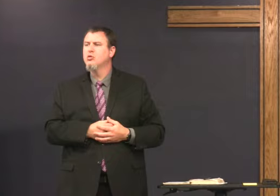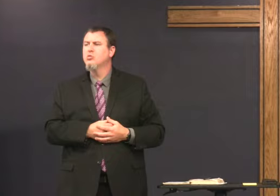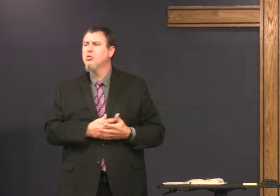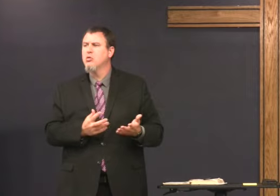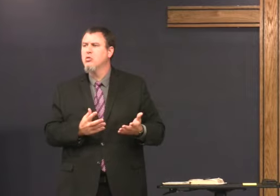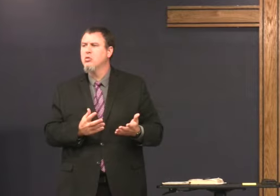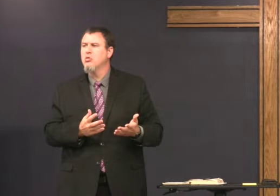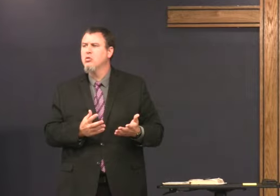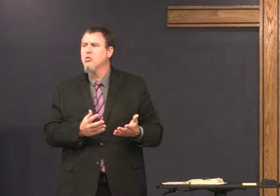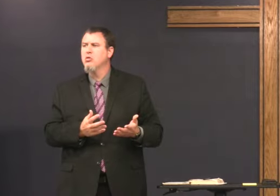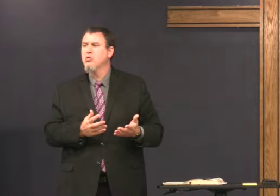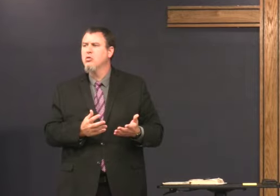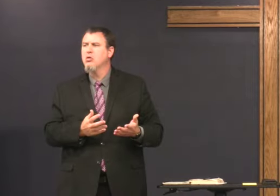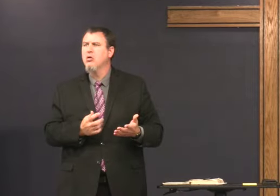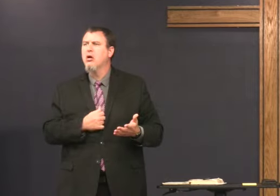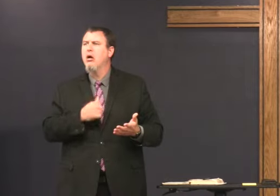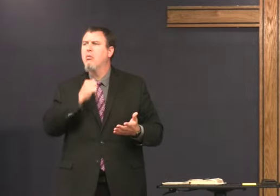responsibility and her burden.